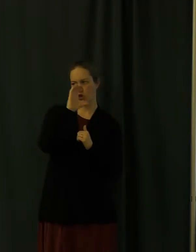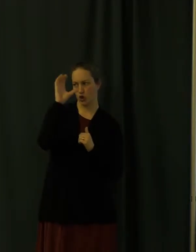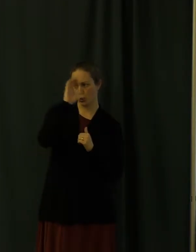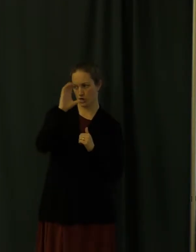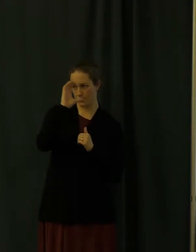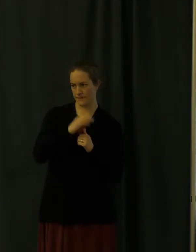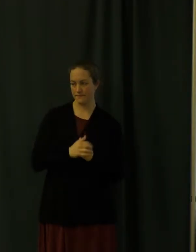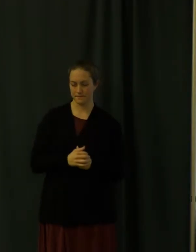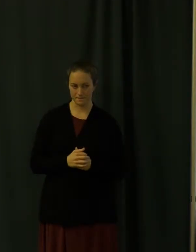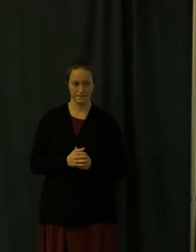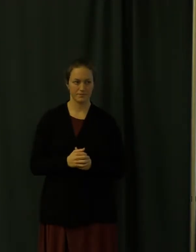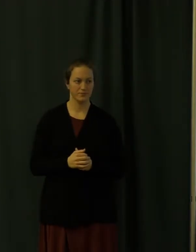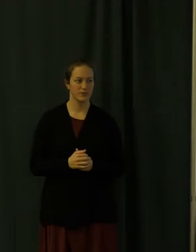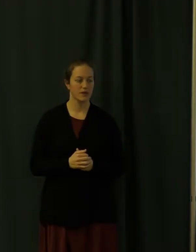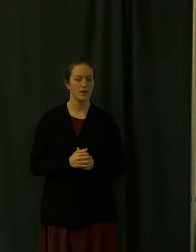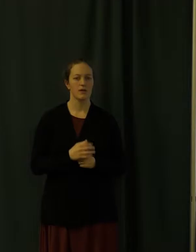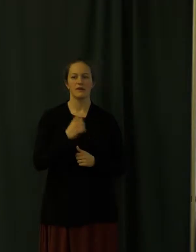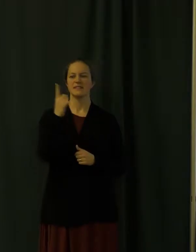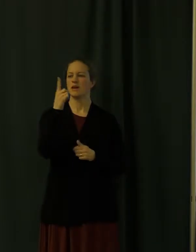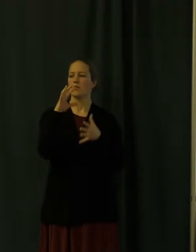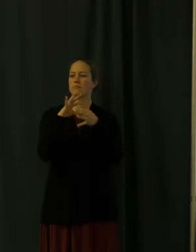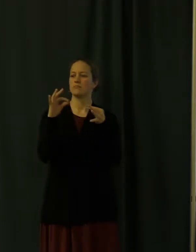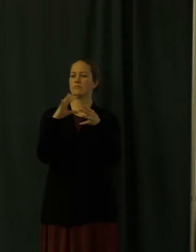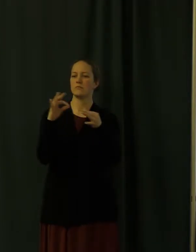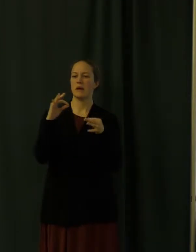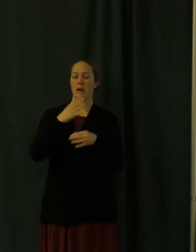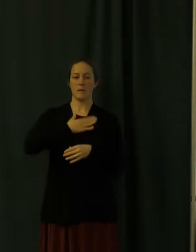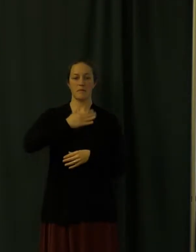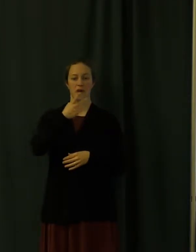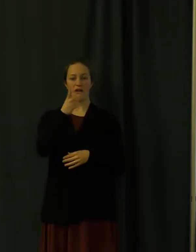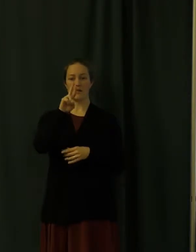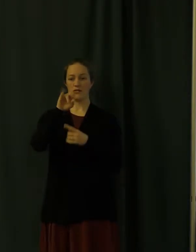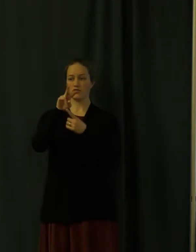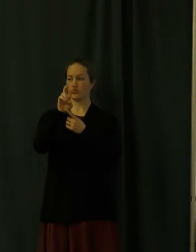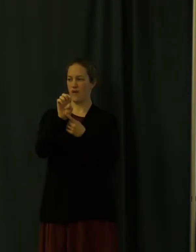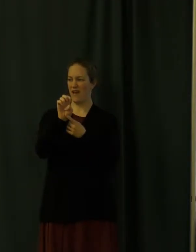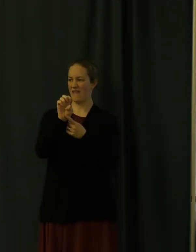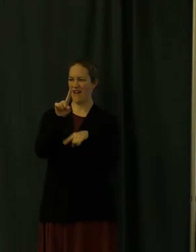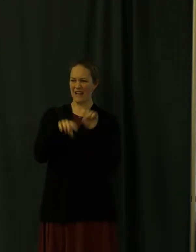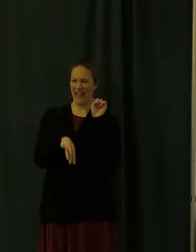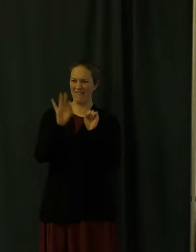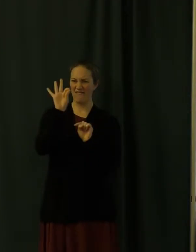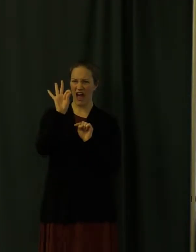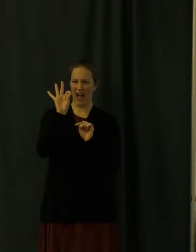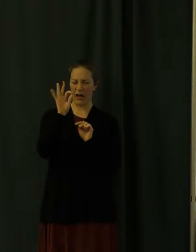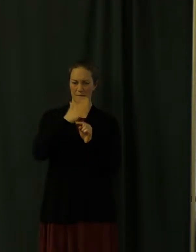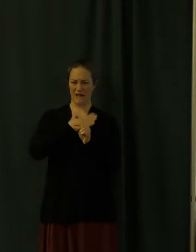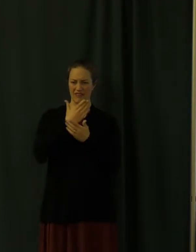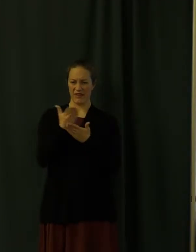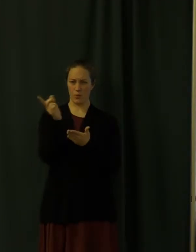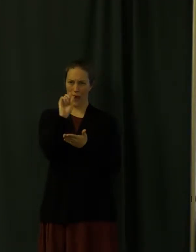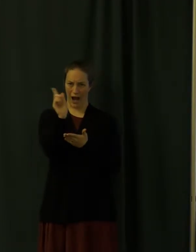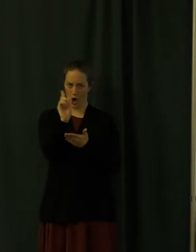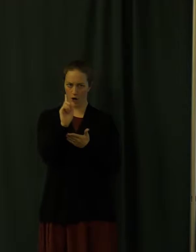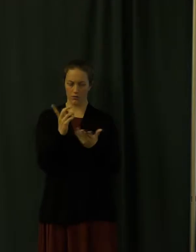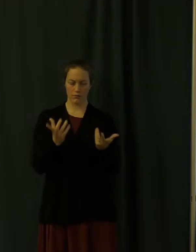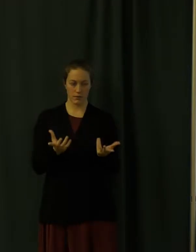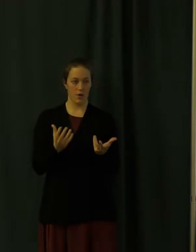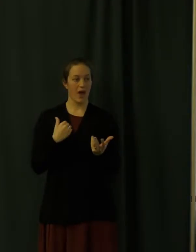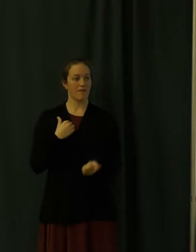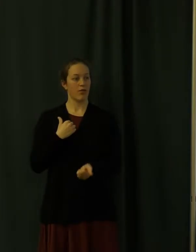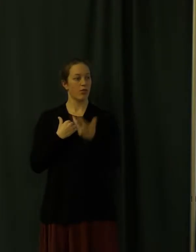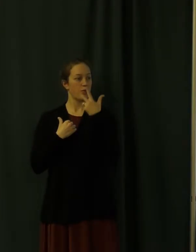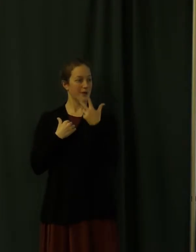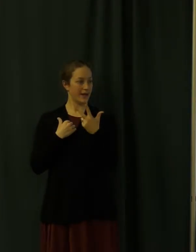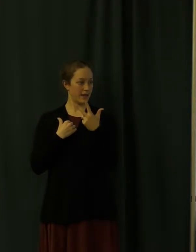different places in Drive. So someone had said, I can't find things in my Drive all the time at the beginning when I said, what do you want to learn? So there are 3